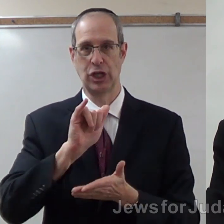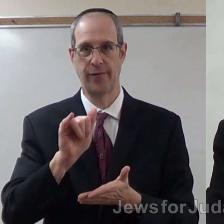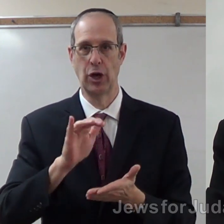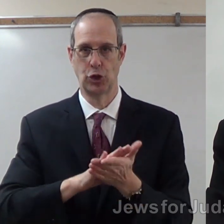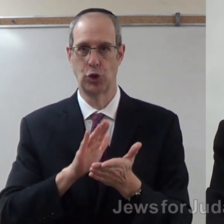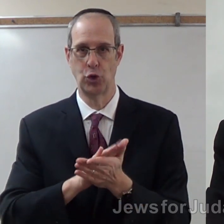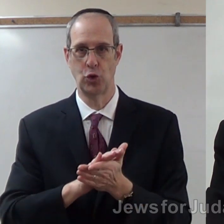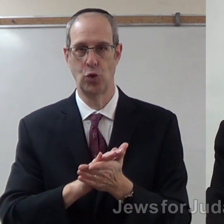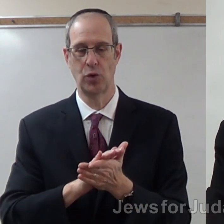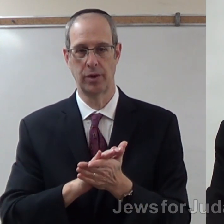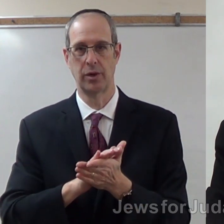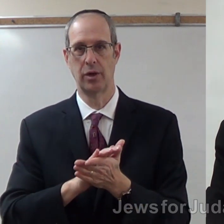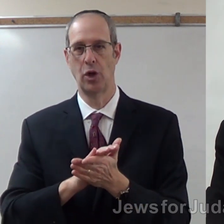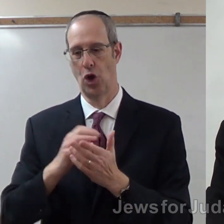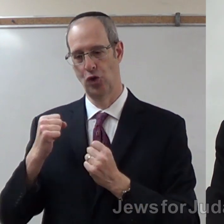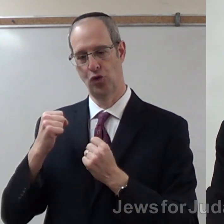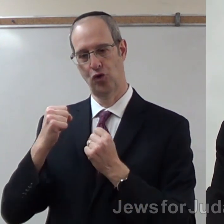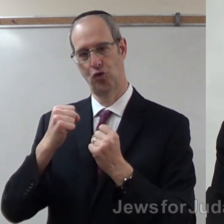student.